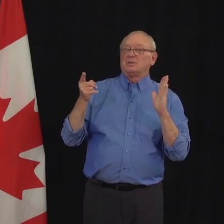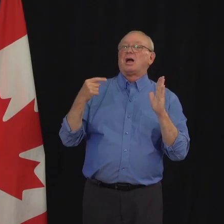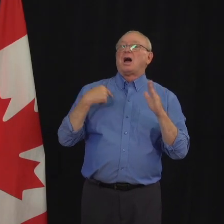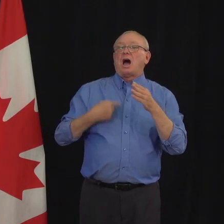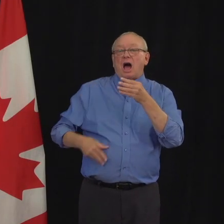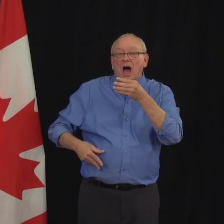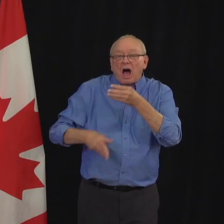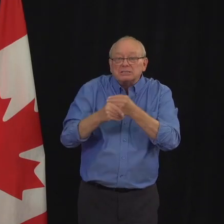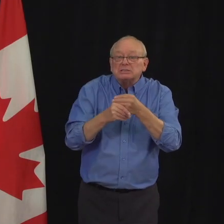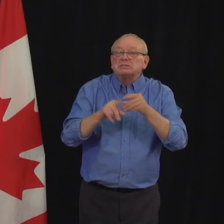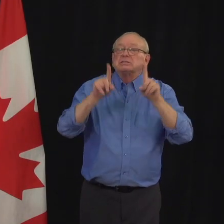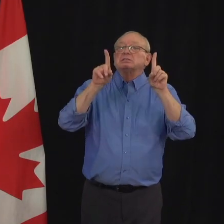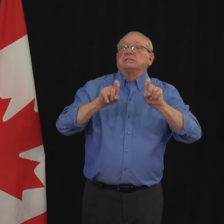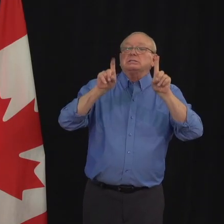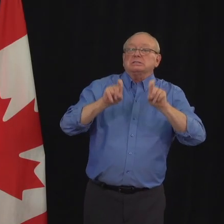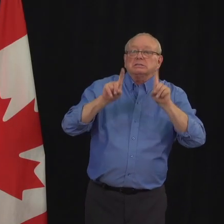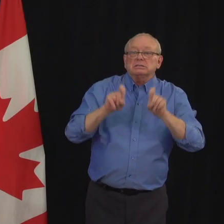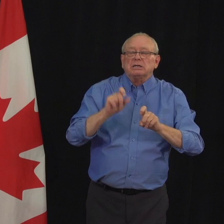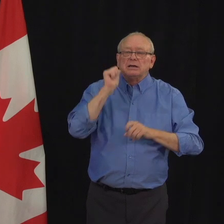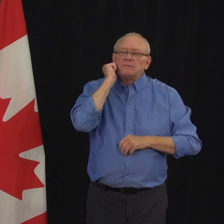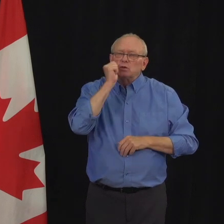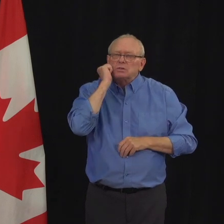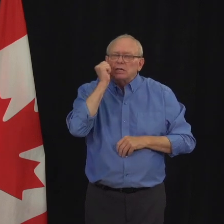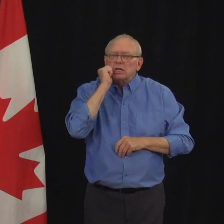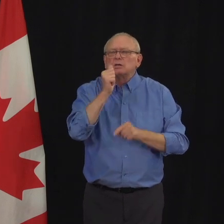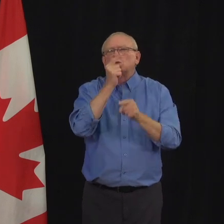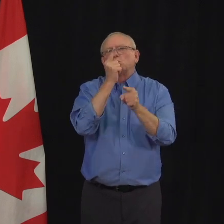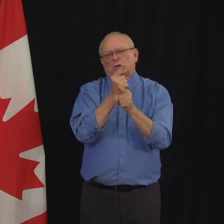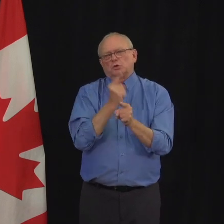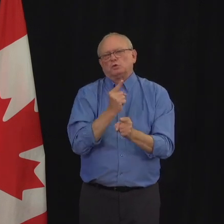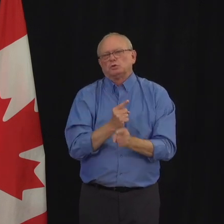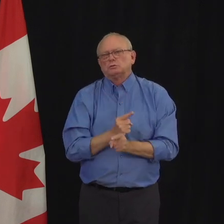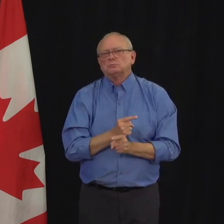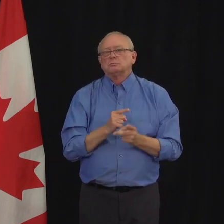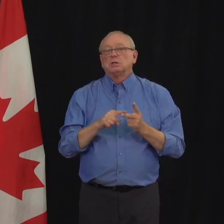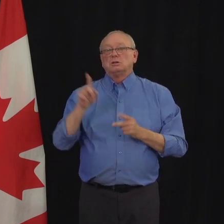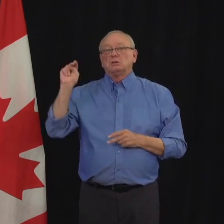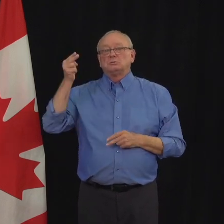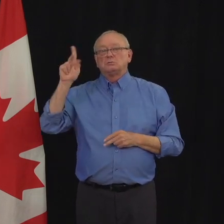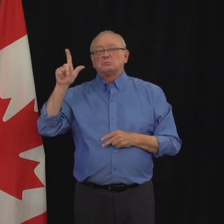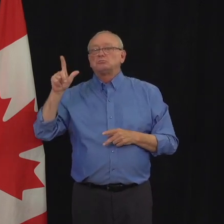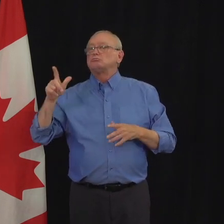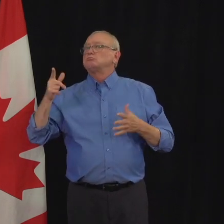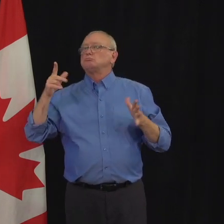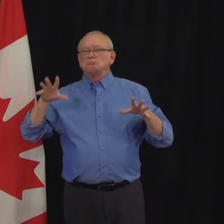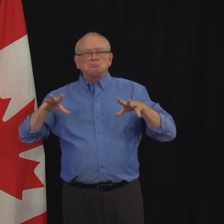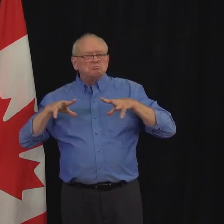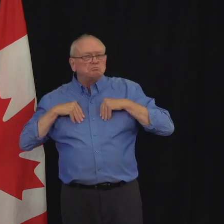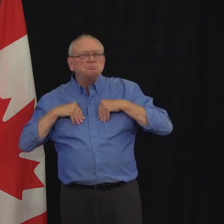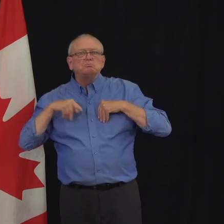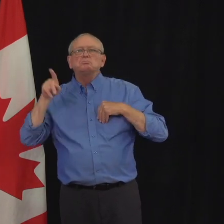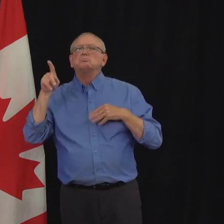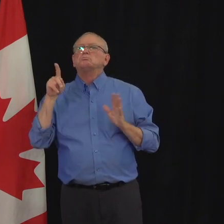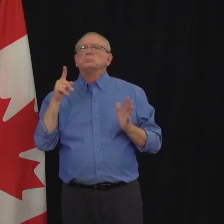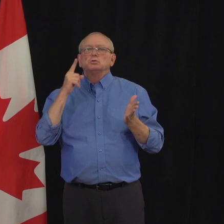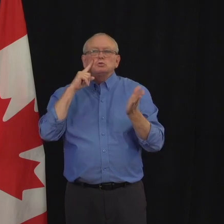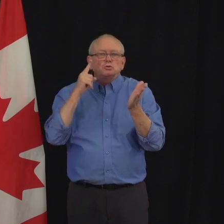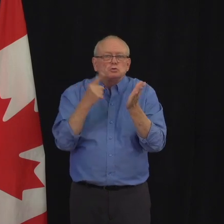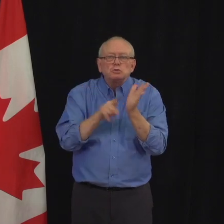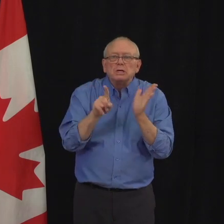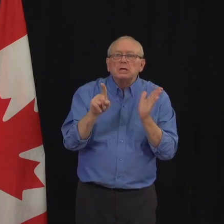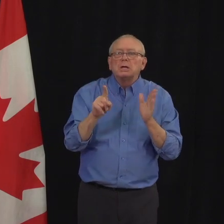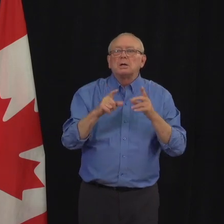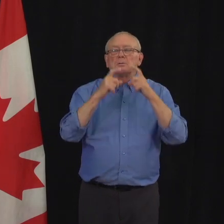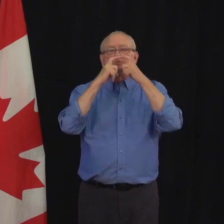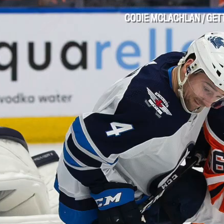of the protocol that's, again, been accepted, and regular symptom checks, masking whenever people are not playing,